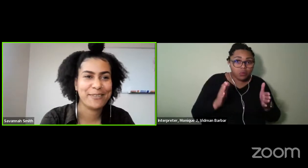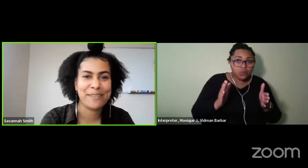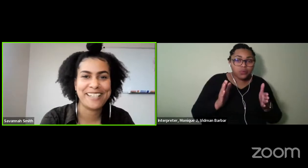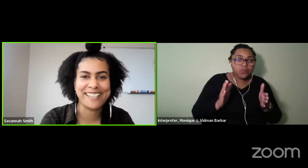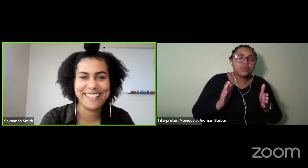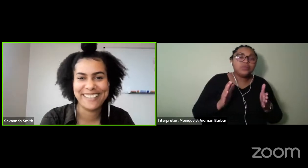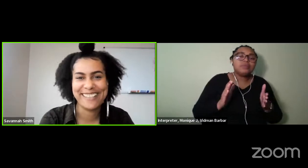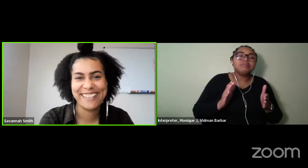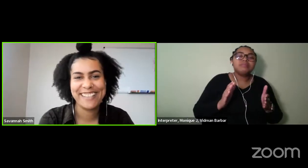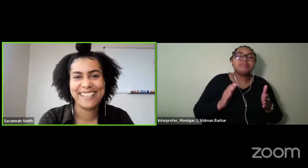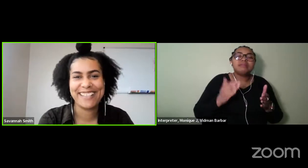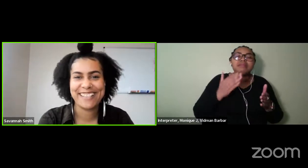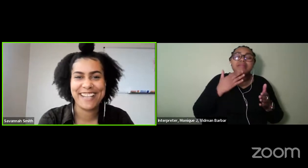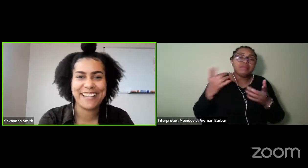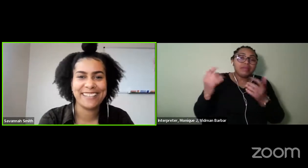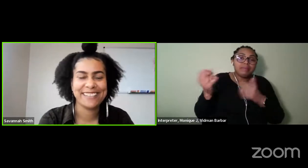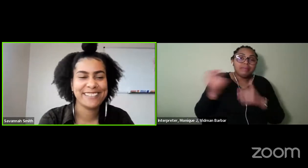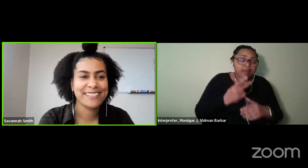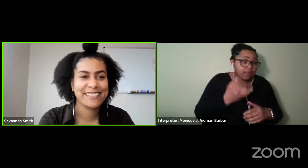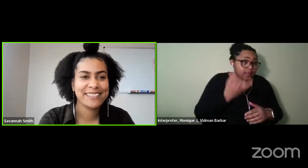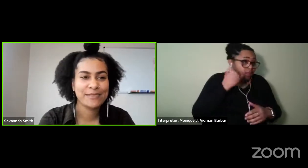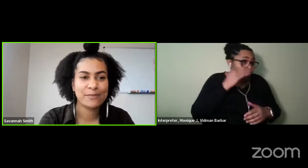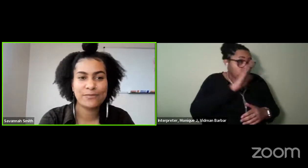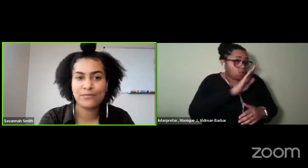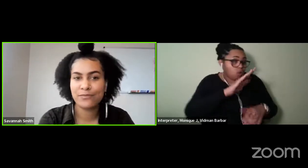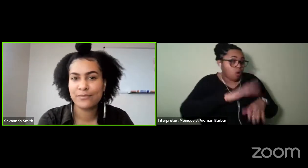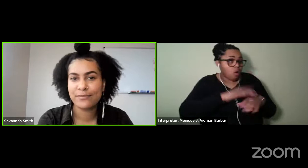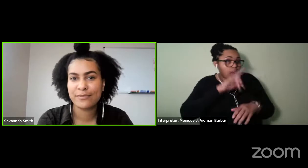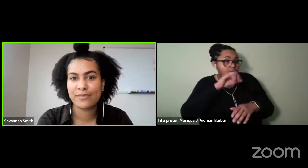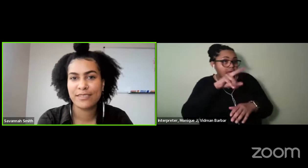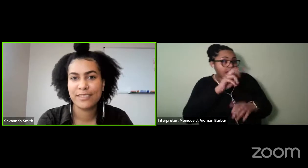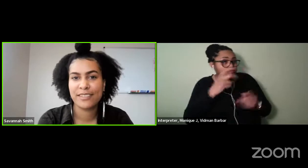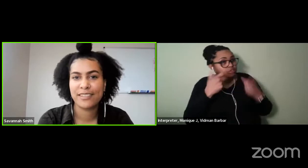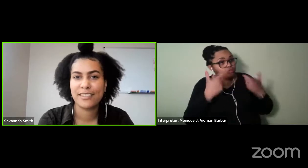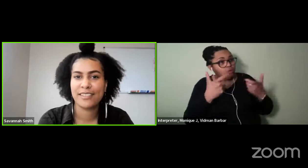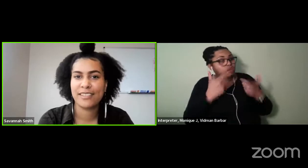being here with me and chatting.